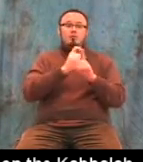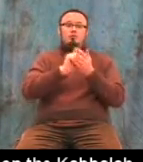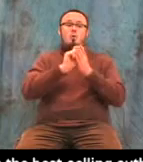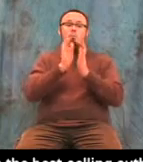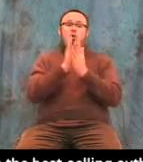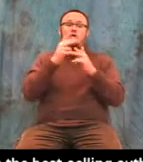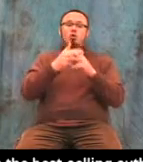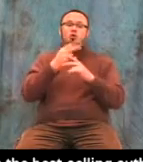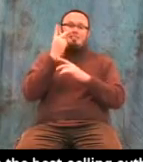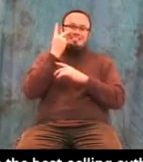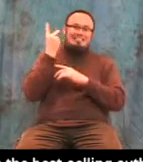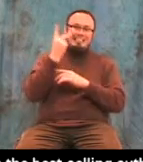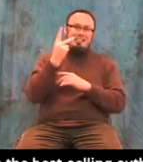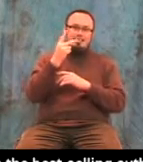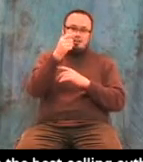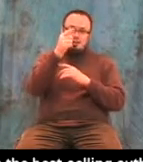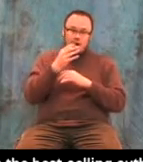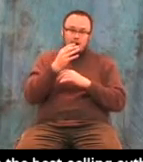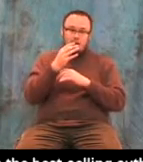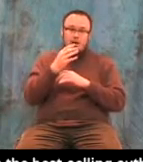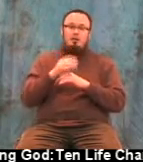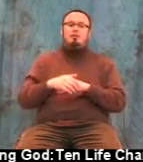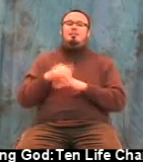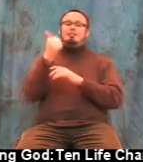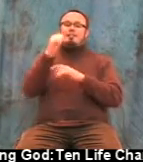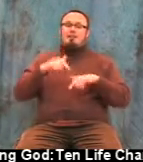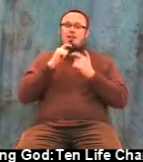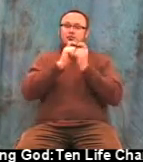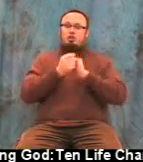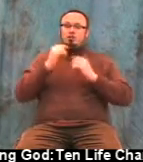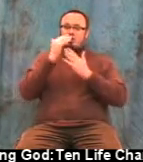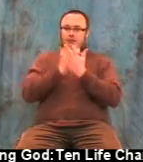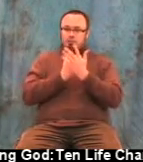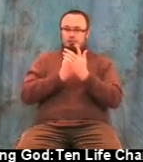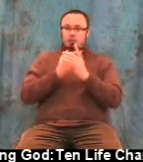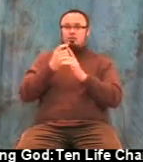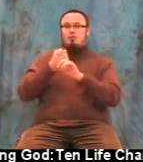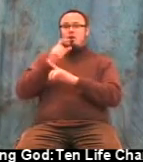God, 10 Life-Changing Lessons of the Kabbalah,